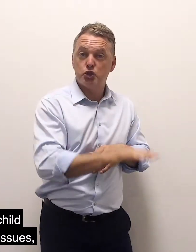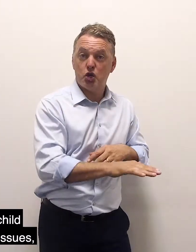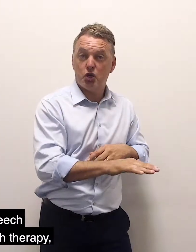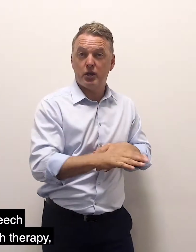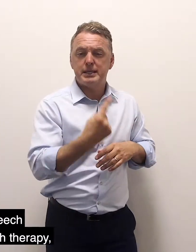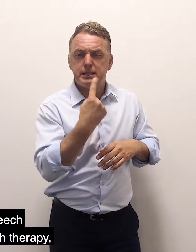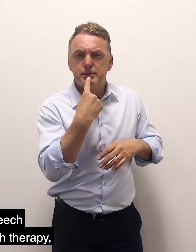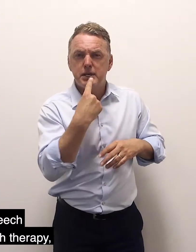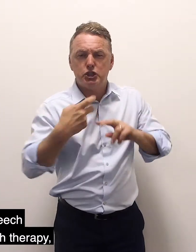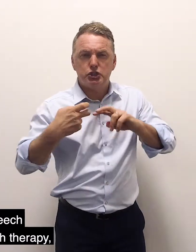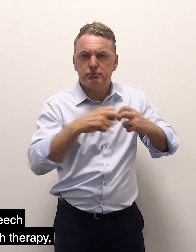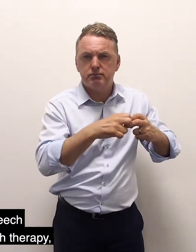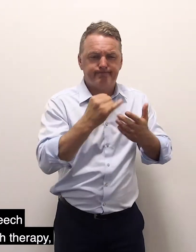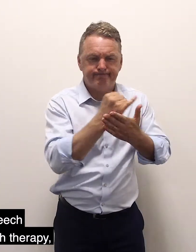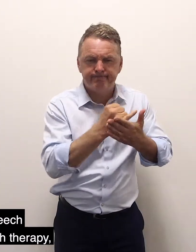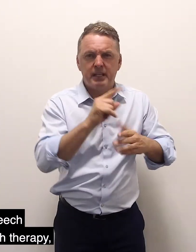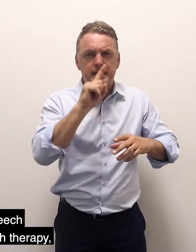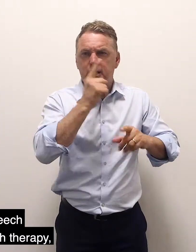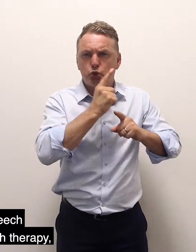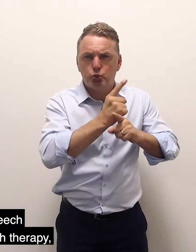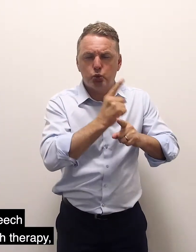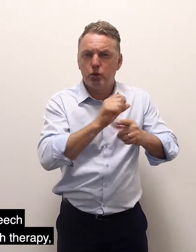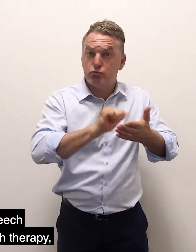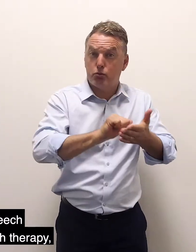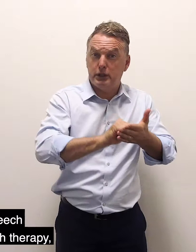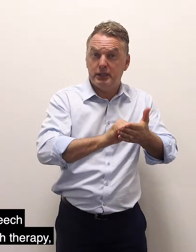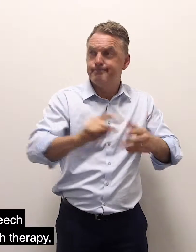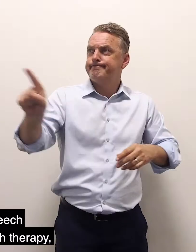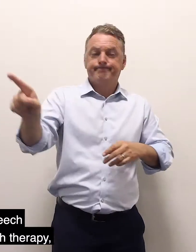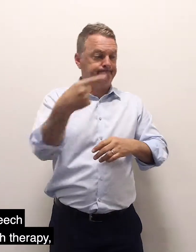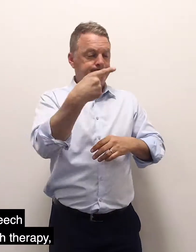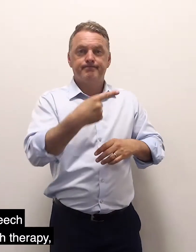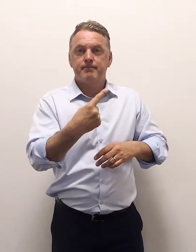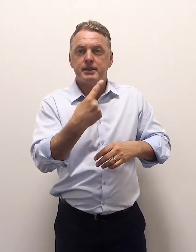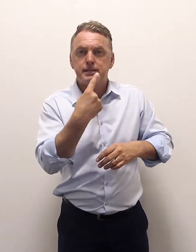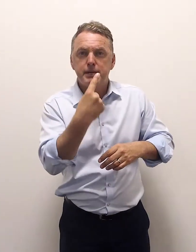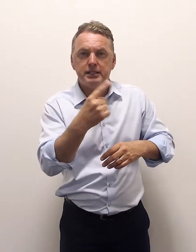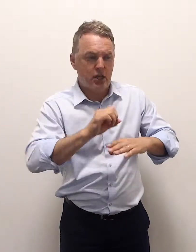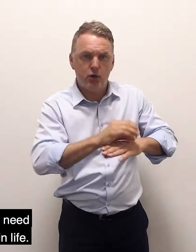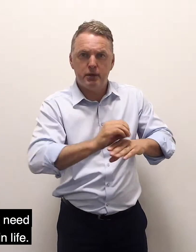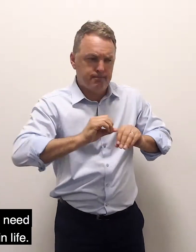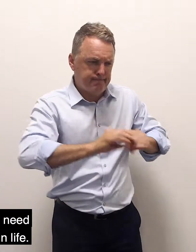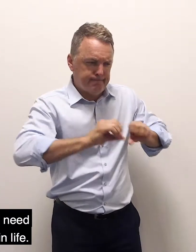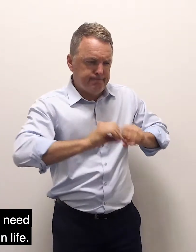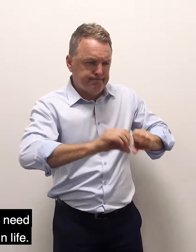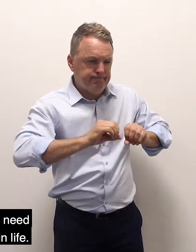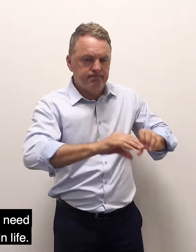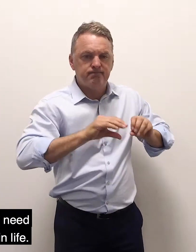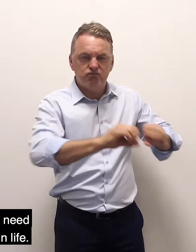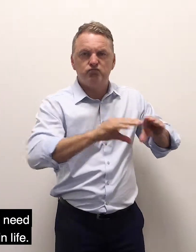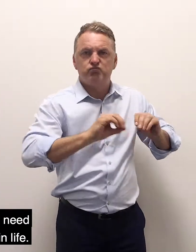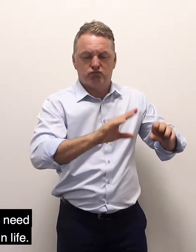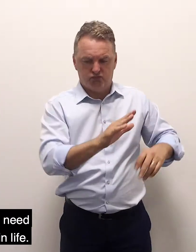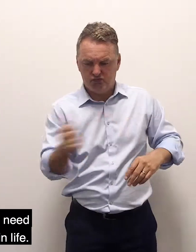speech issues and they had speech intervention, so speech therapy, then they may not